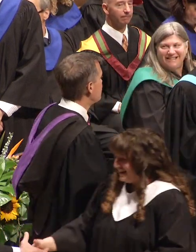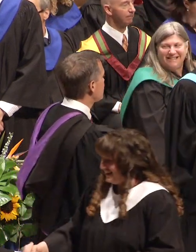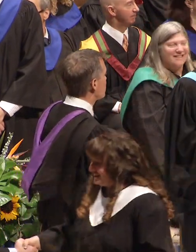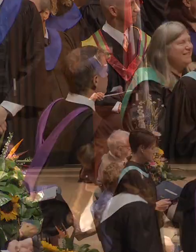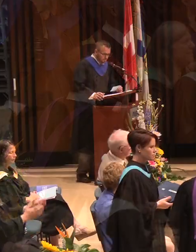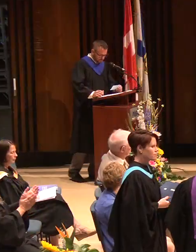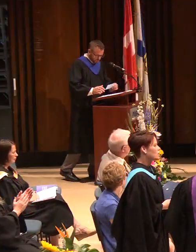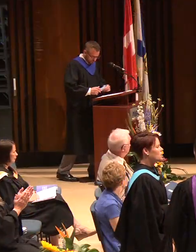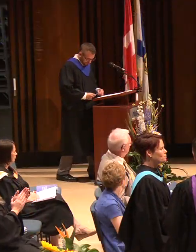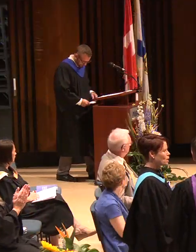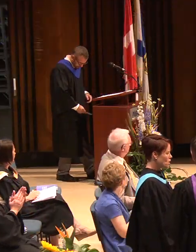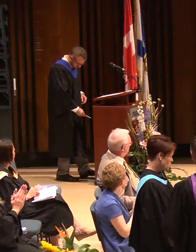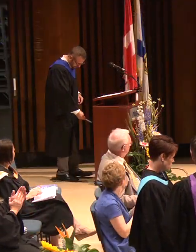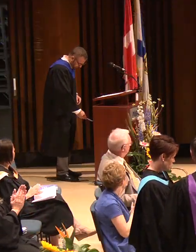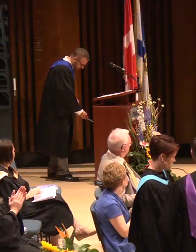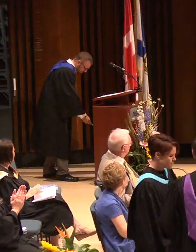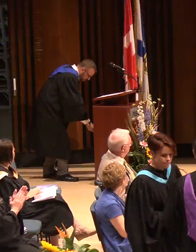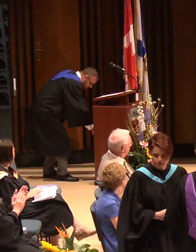Paul Wode.